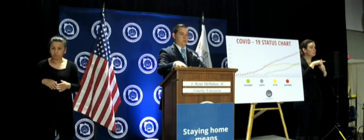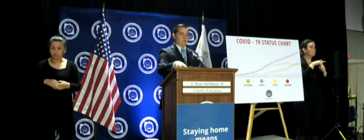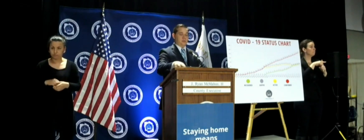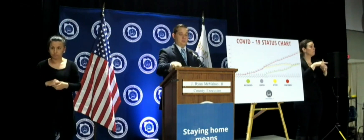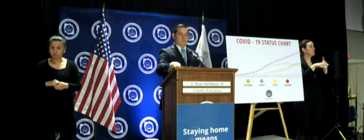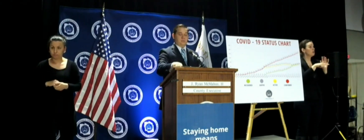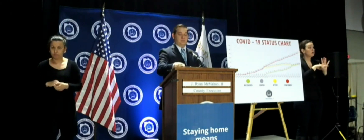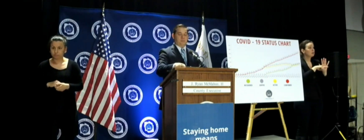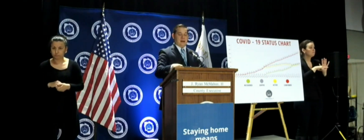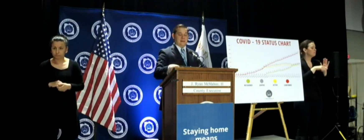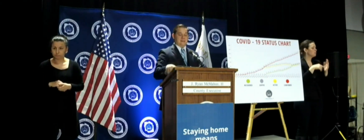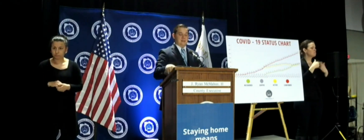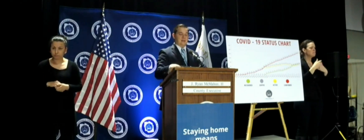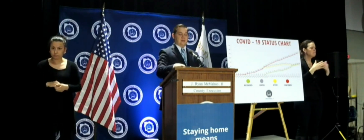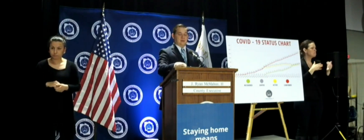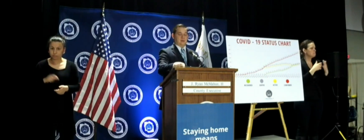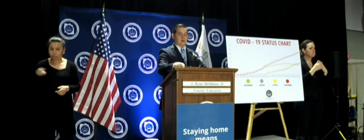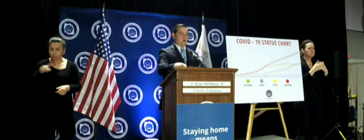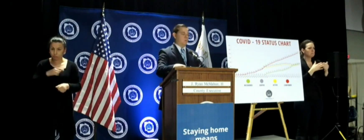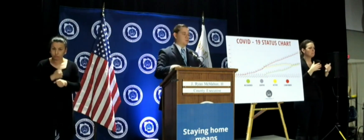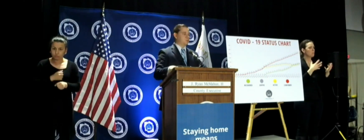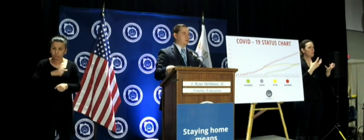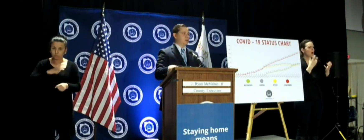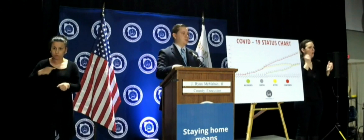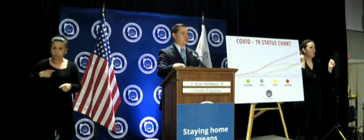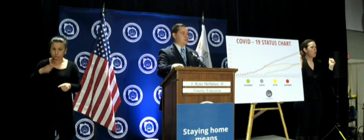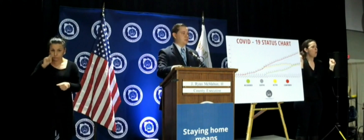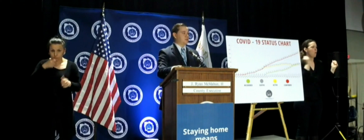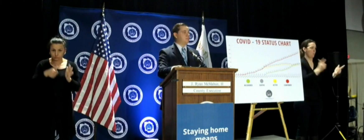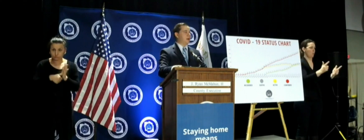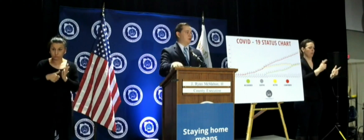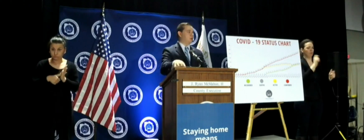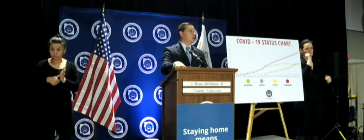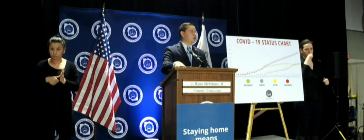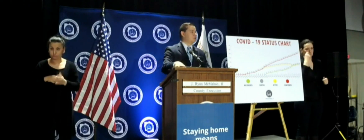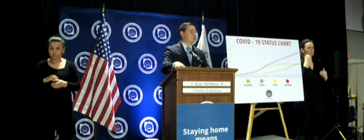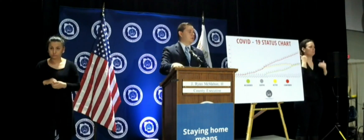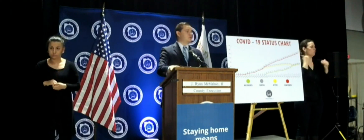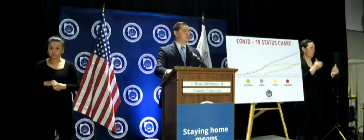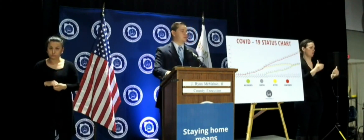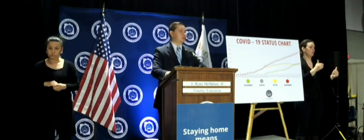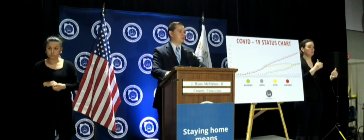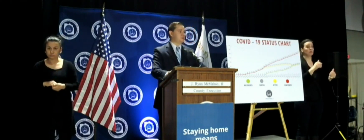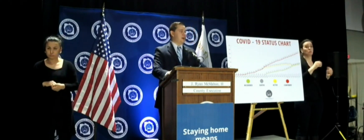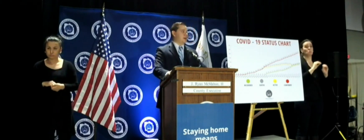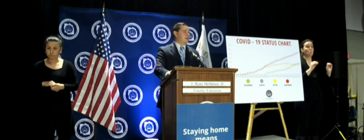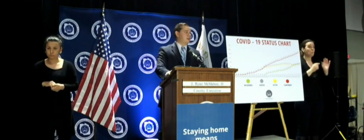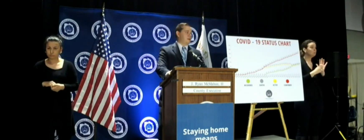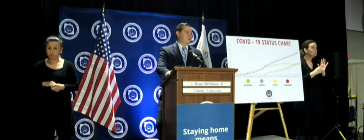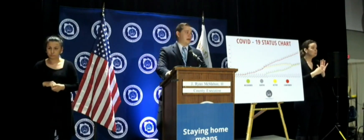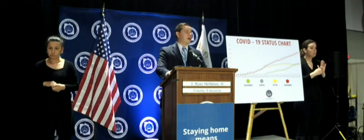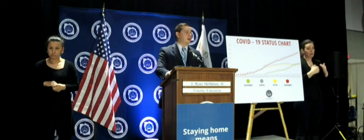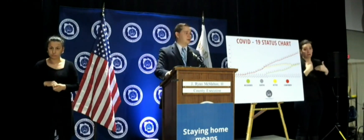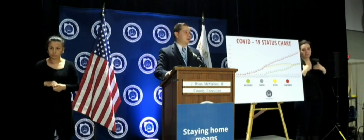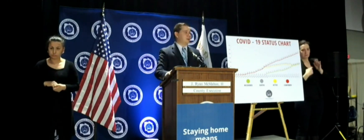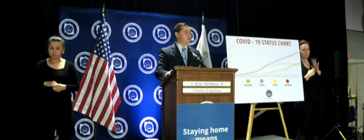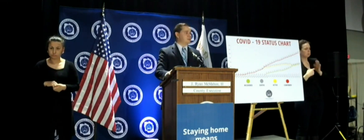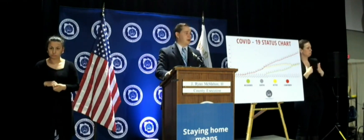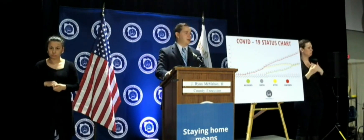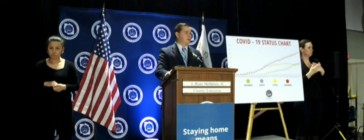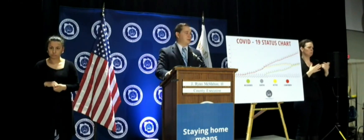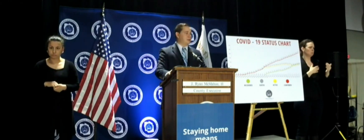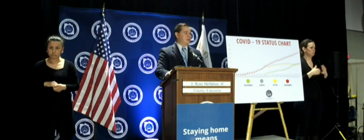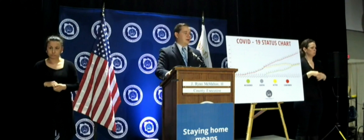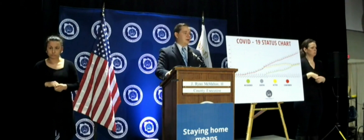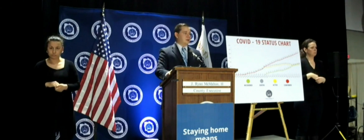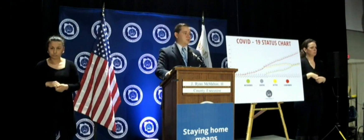can box in, and our risk mitigation is actually better for those facilities that have not had any cases